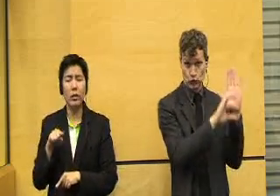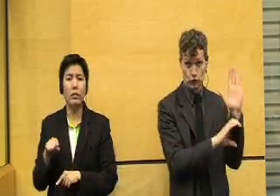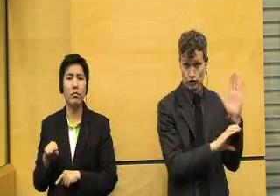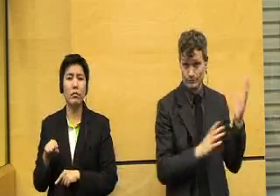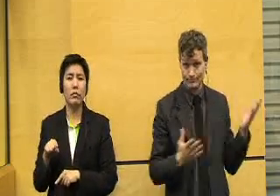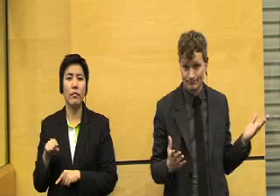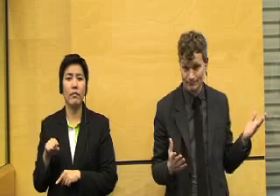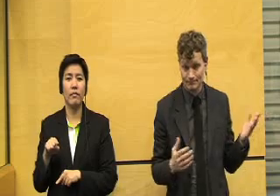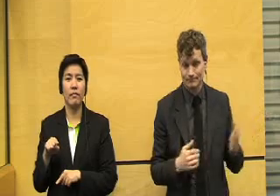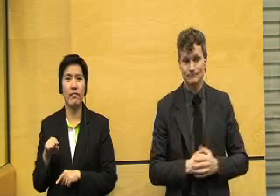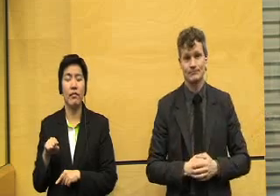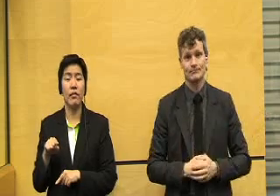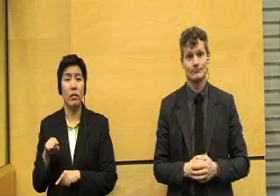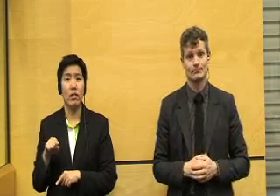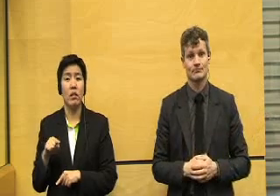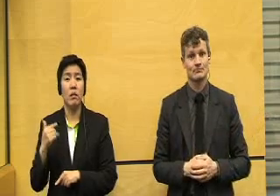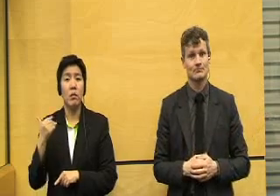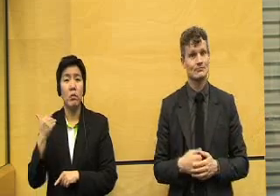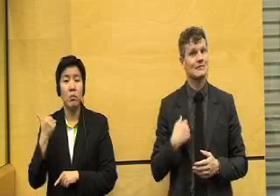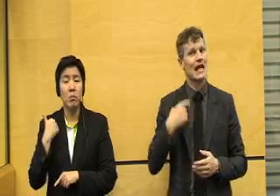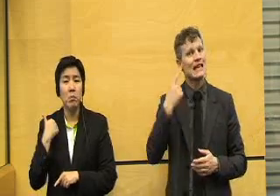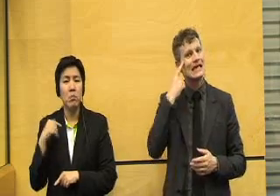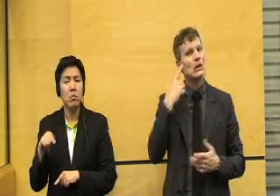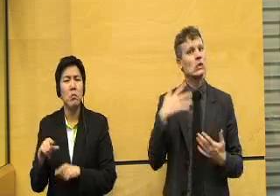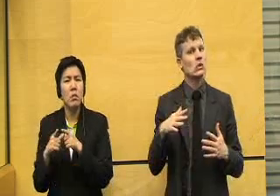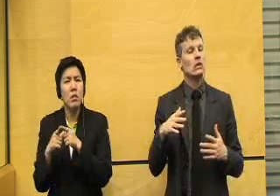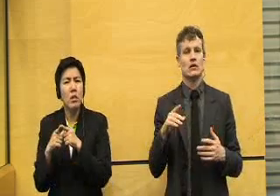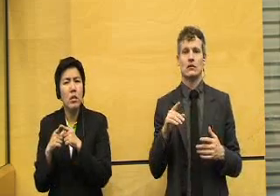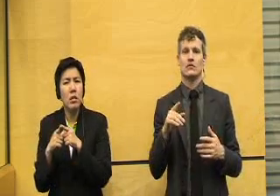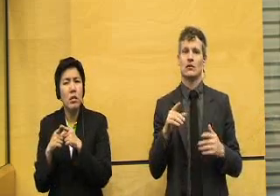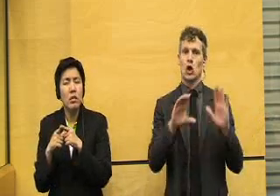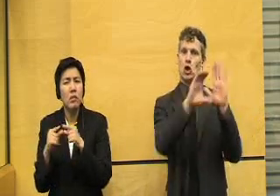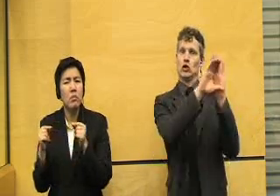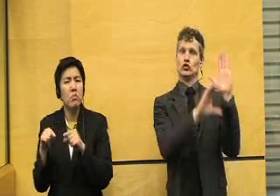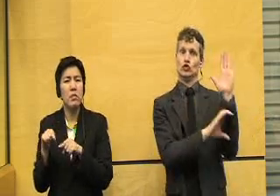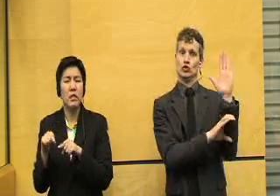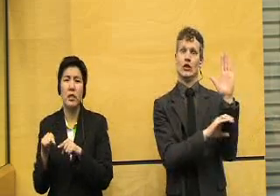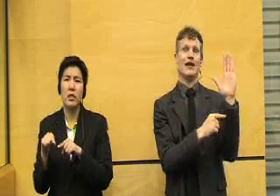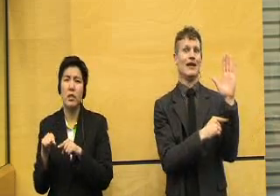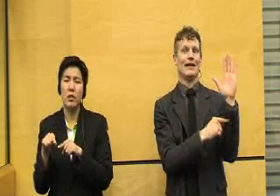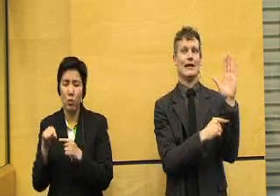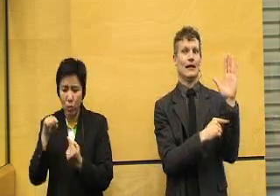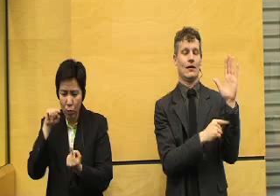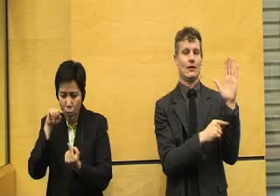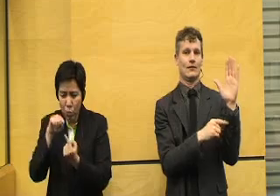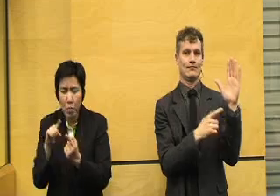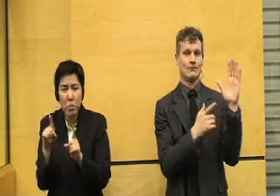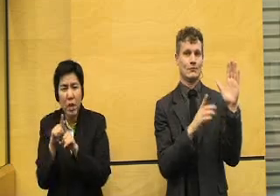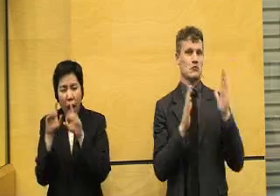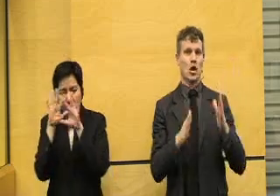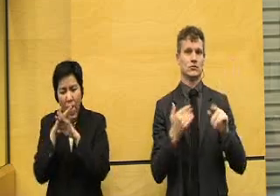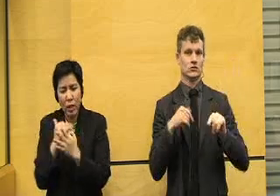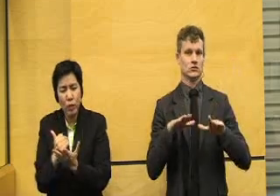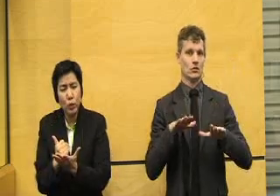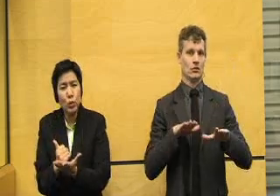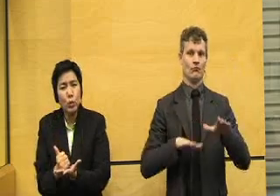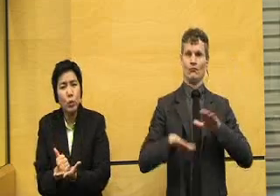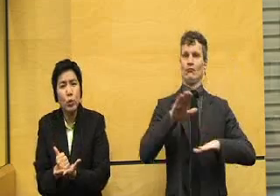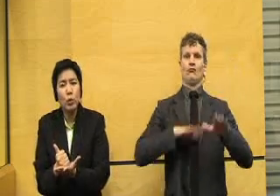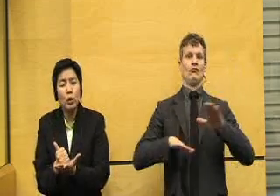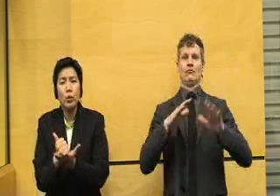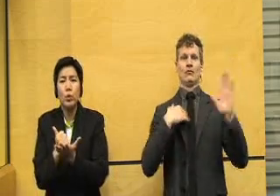would be a case of backtracking from the existing constitution. The Empowerment of Persons with Disability Act